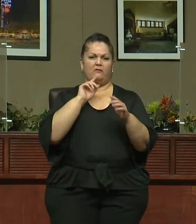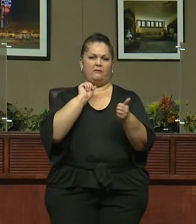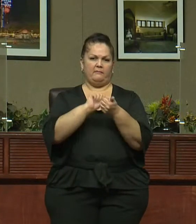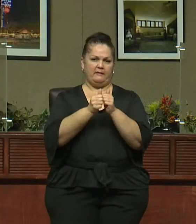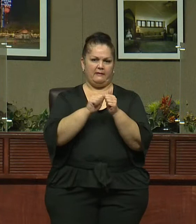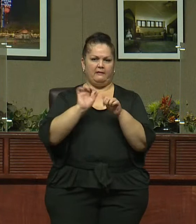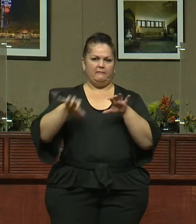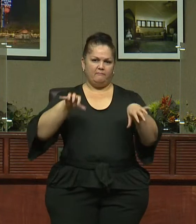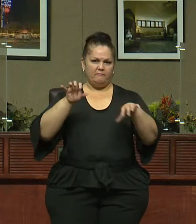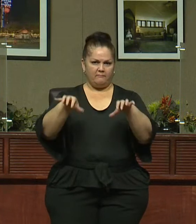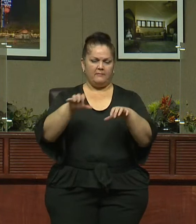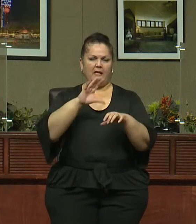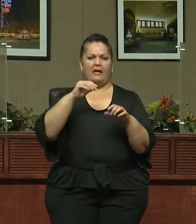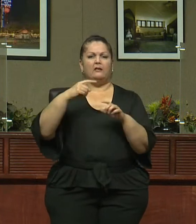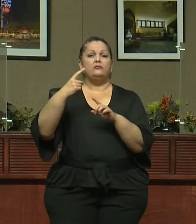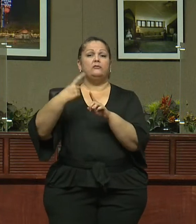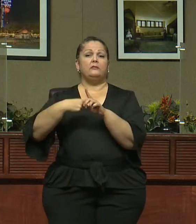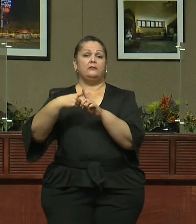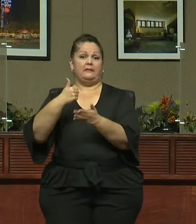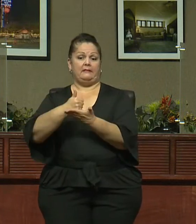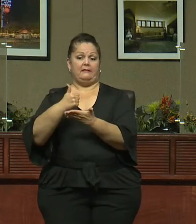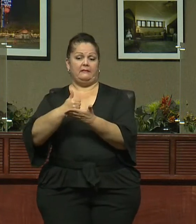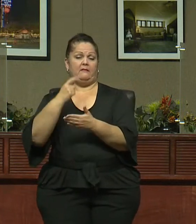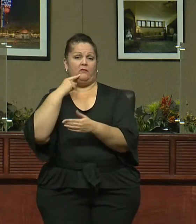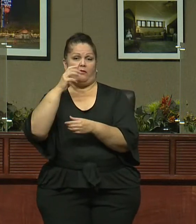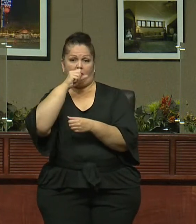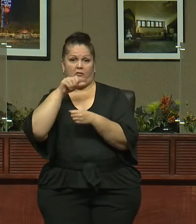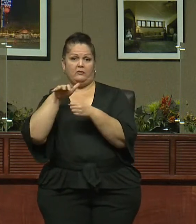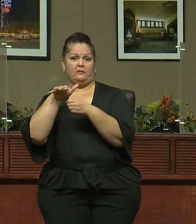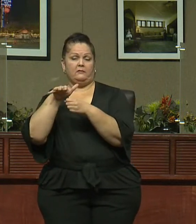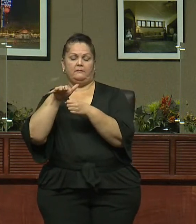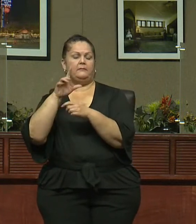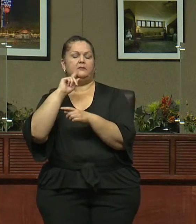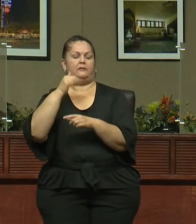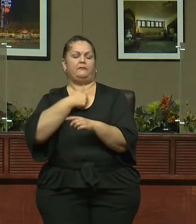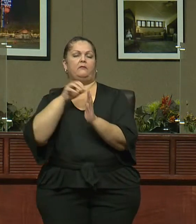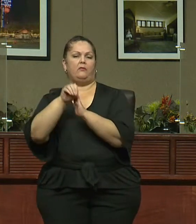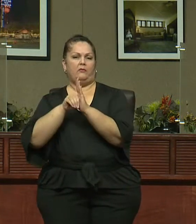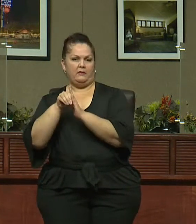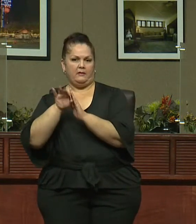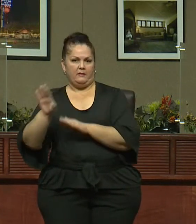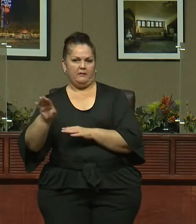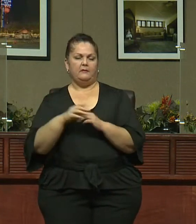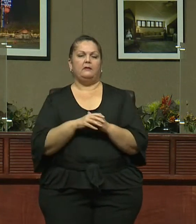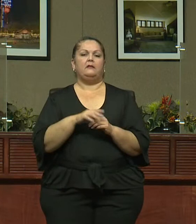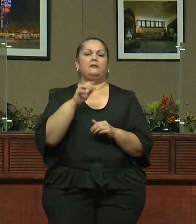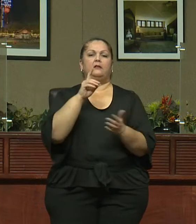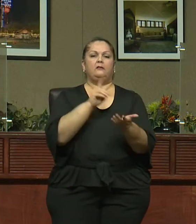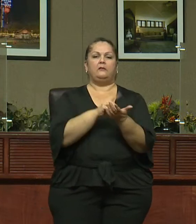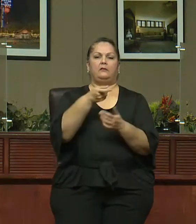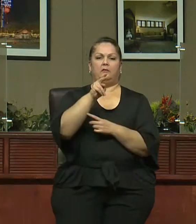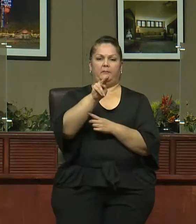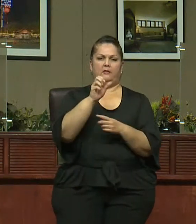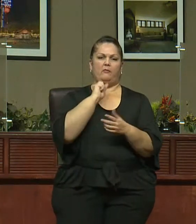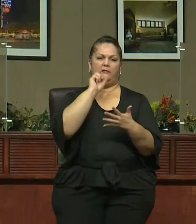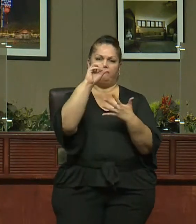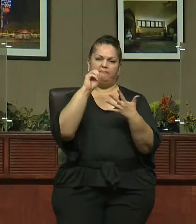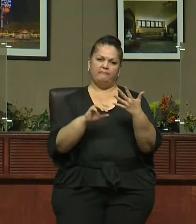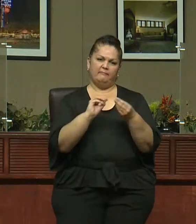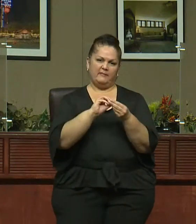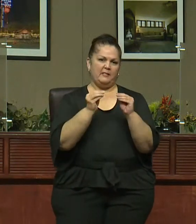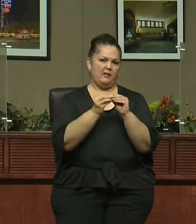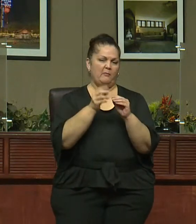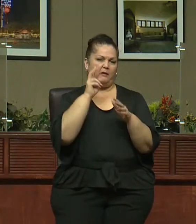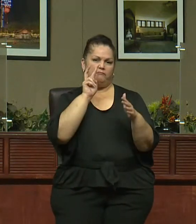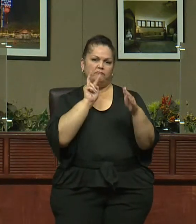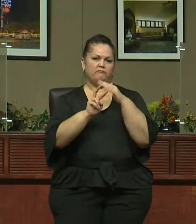and also rental assistance to citizens. And Dr. Raul Pino will help break down all the numbers and look at what lies ahead